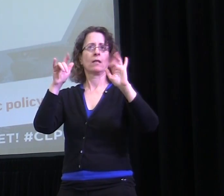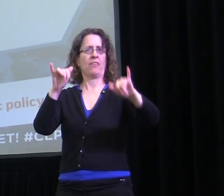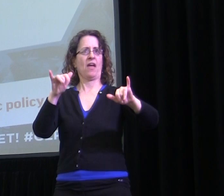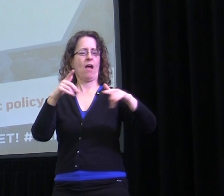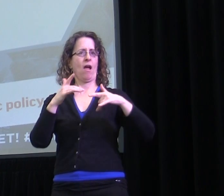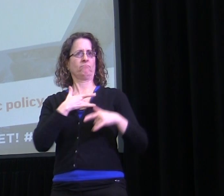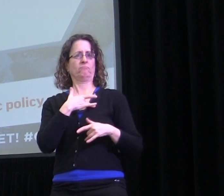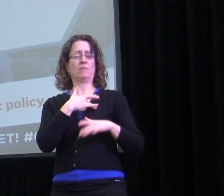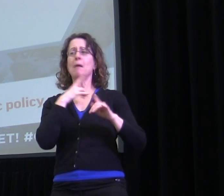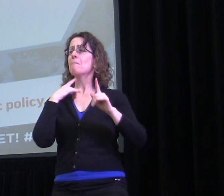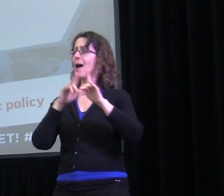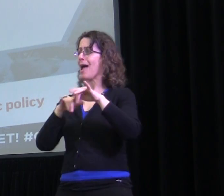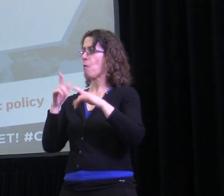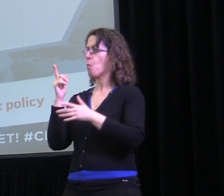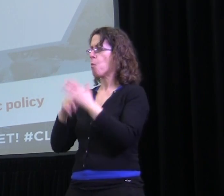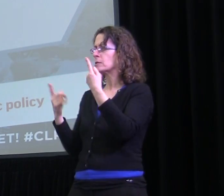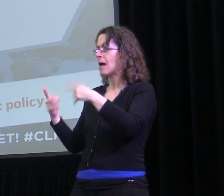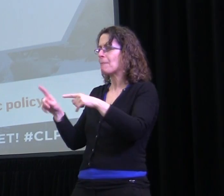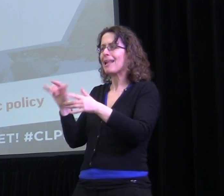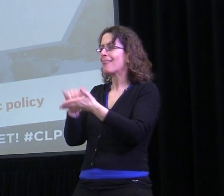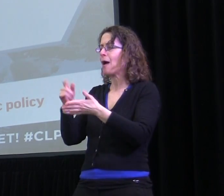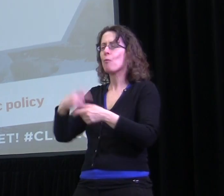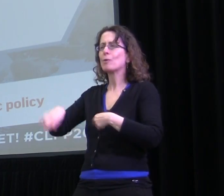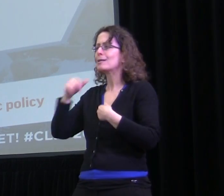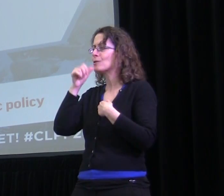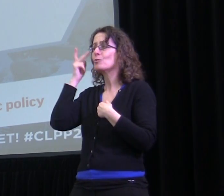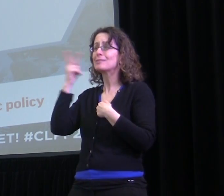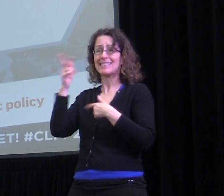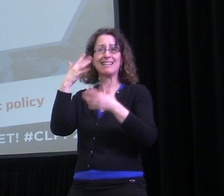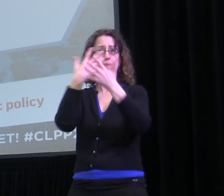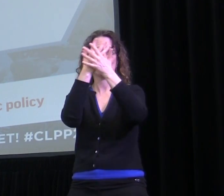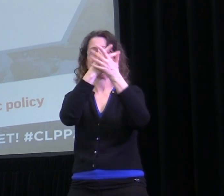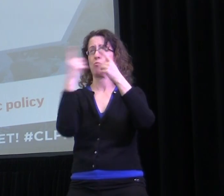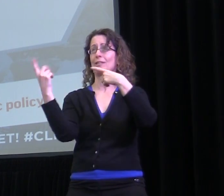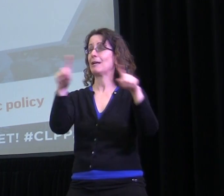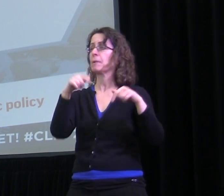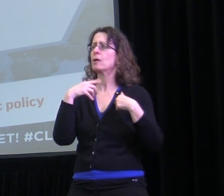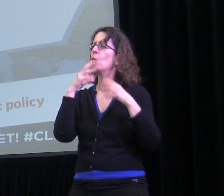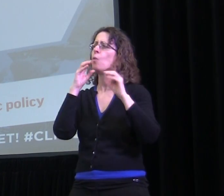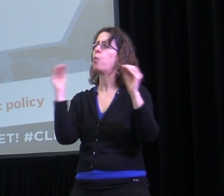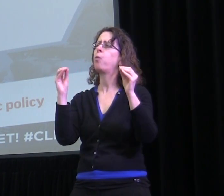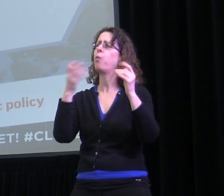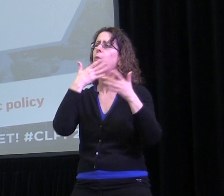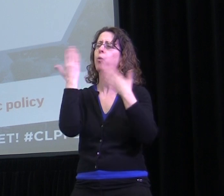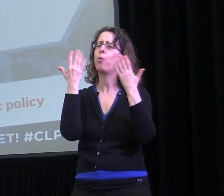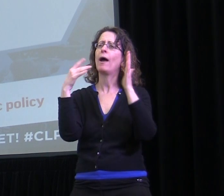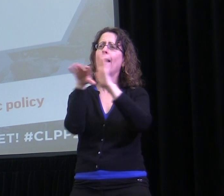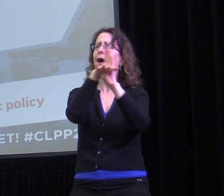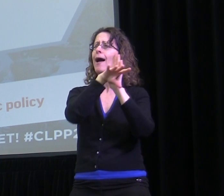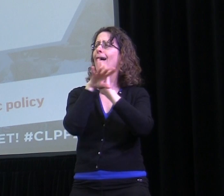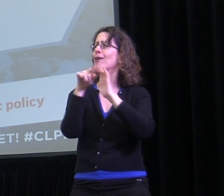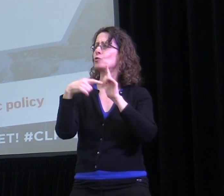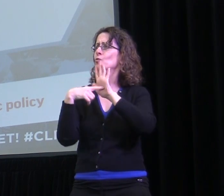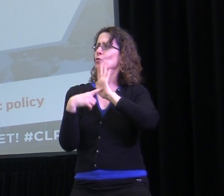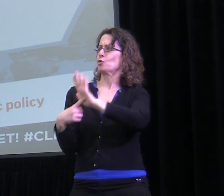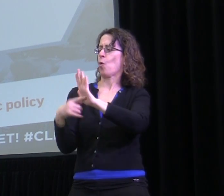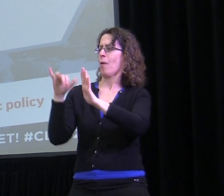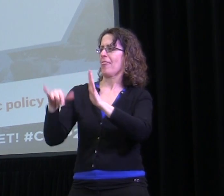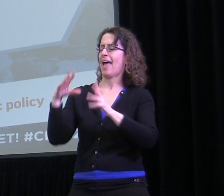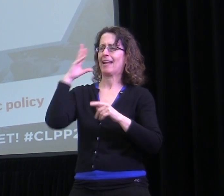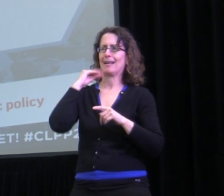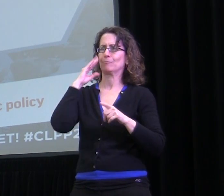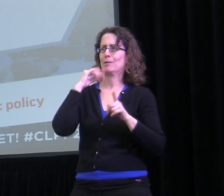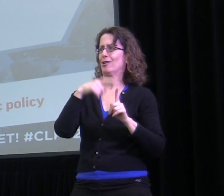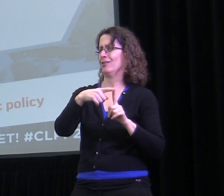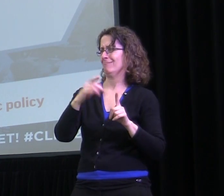civilian bystanders with cameras in jail. What kind of movement would we be building inside and outside against prison expansion and treatment of